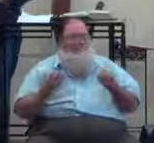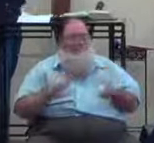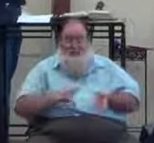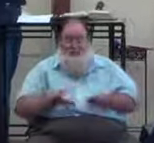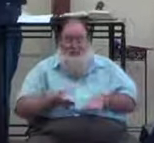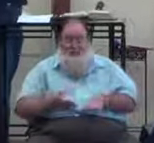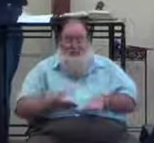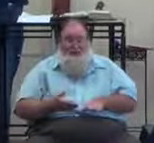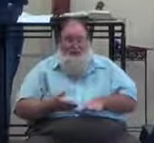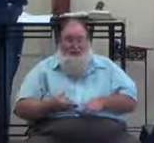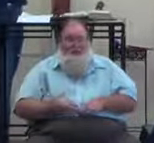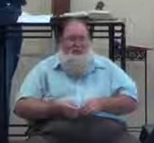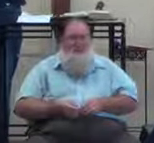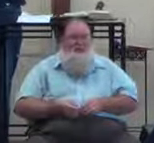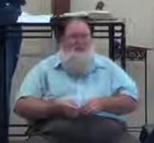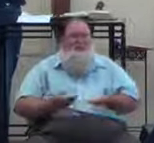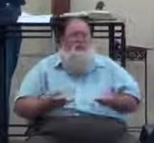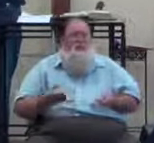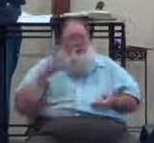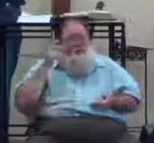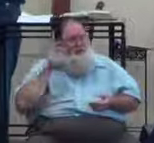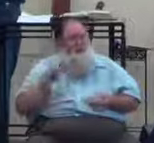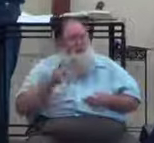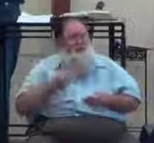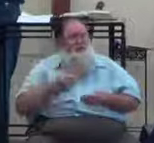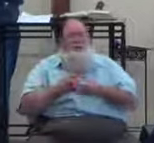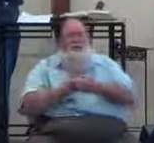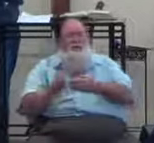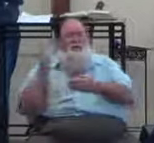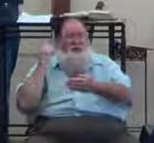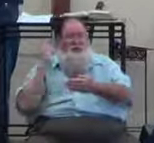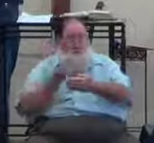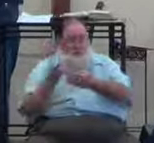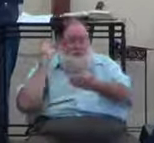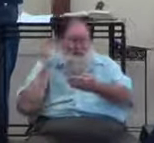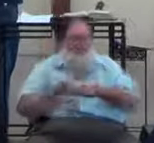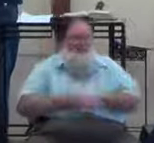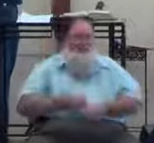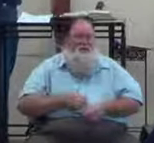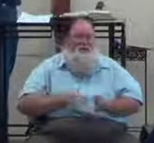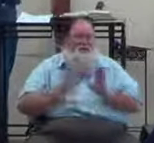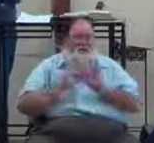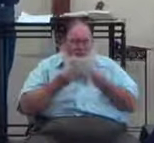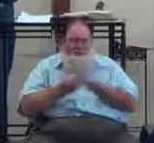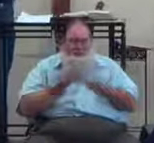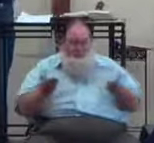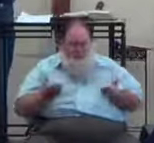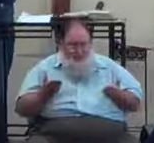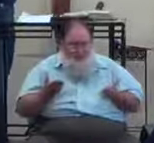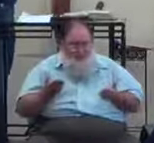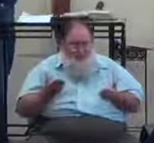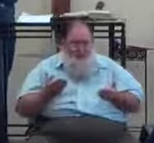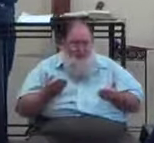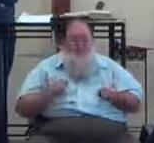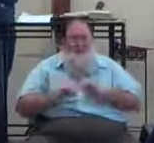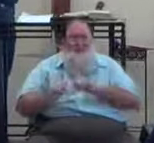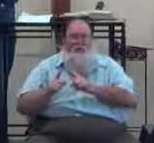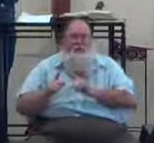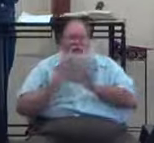He said, what we've heard the last 2 weeks is family here have gone to